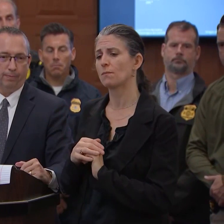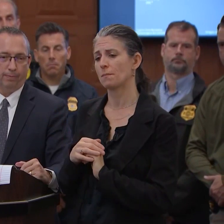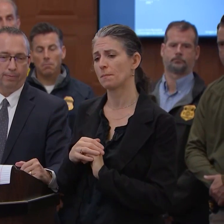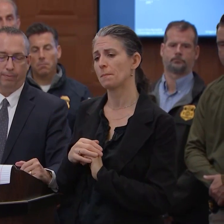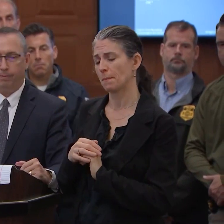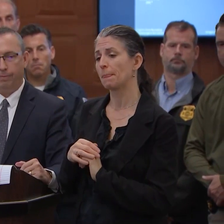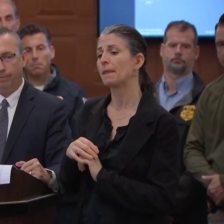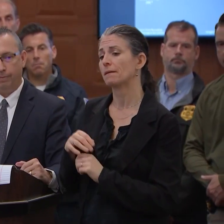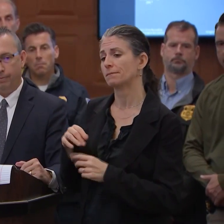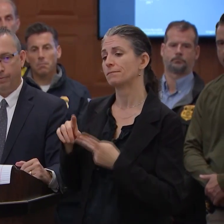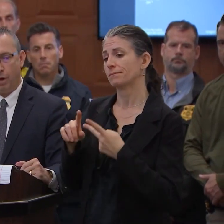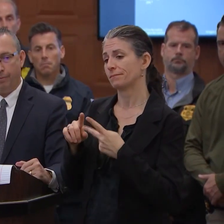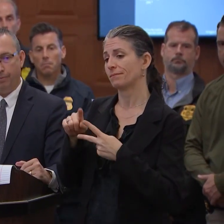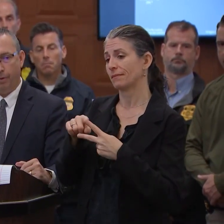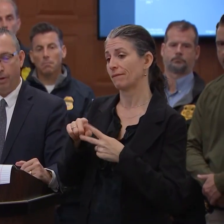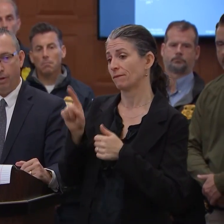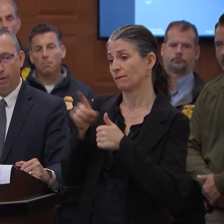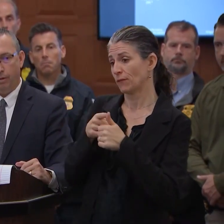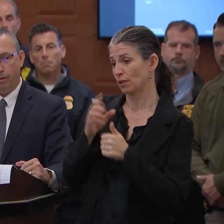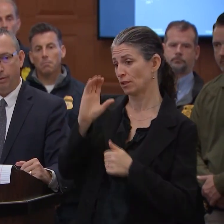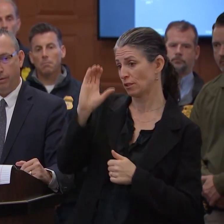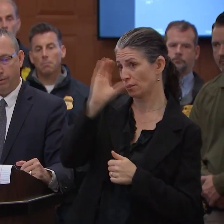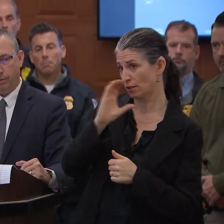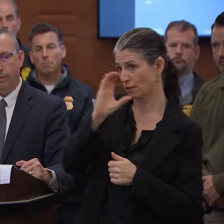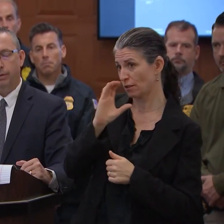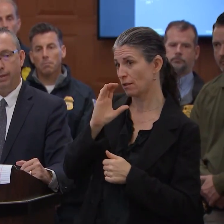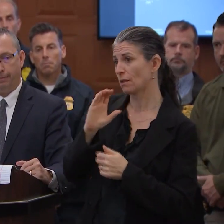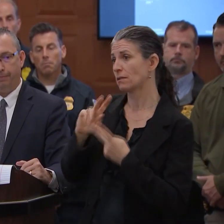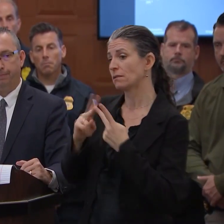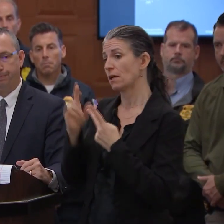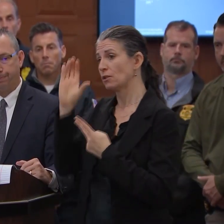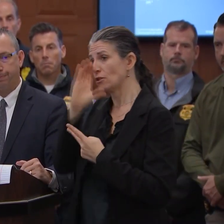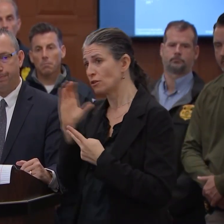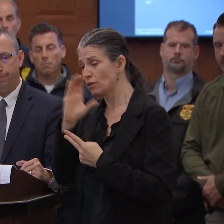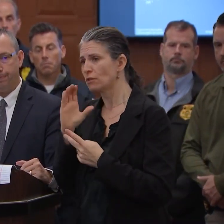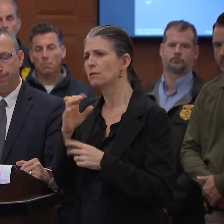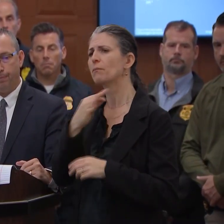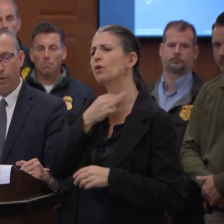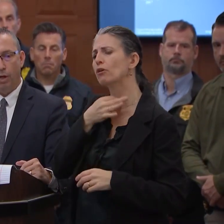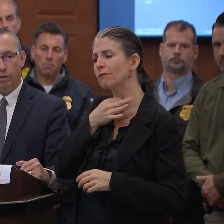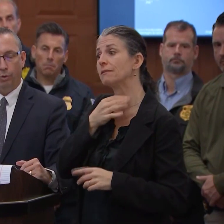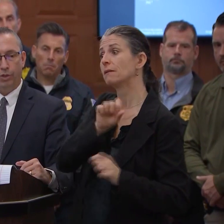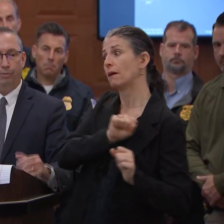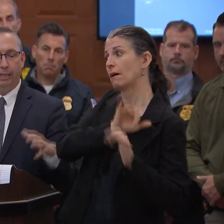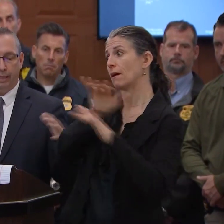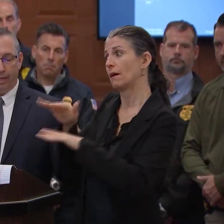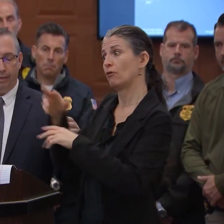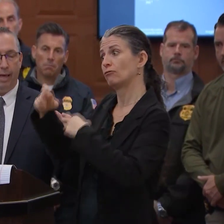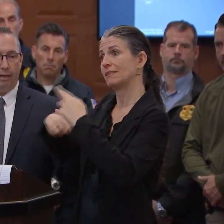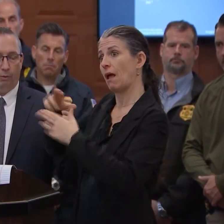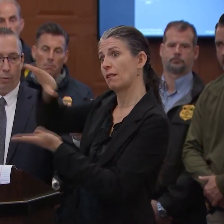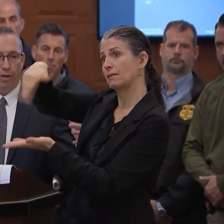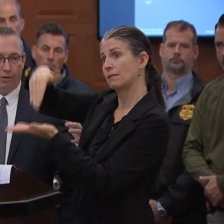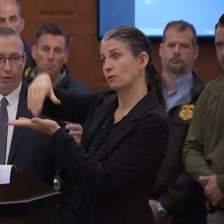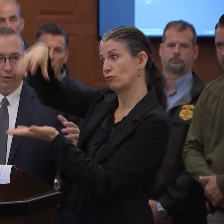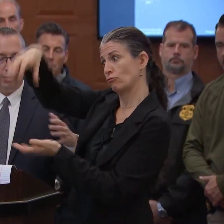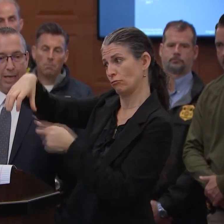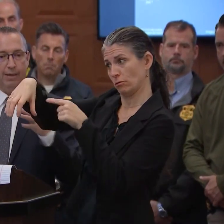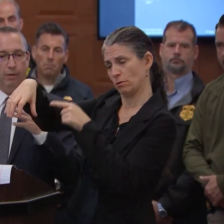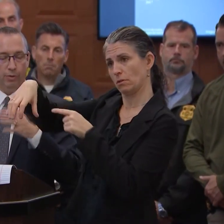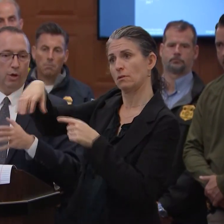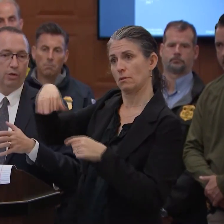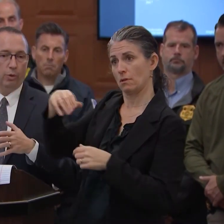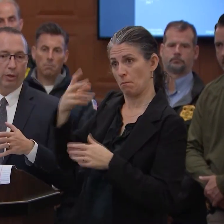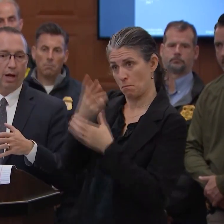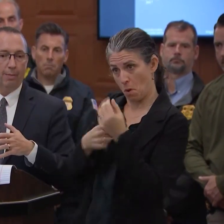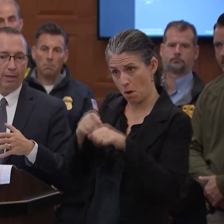Lisbon police? No. Or did you have other officers? Yep. So you have other So Chief McGee led that one search, and